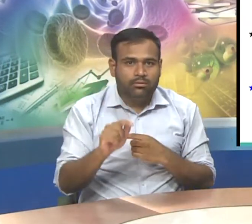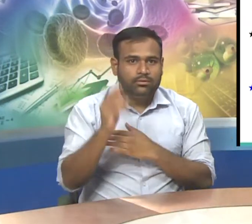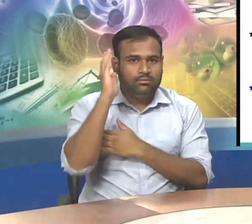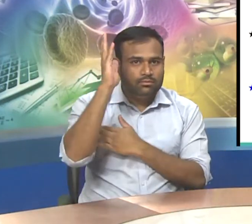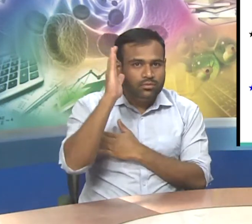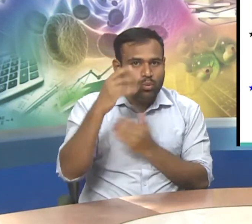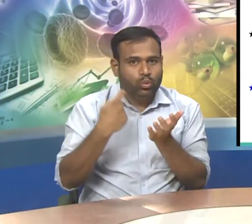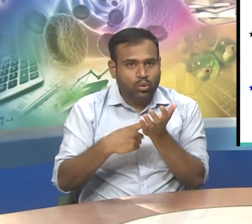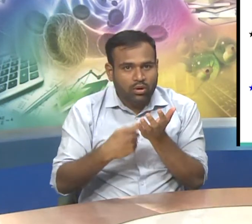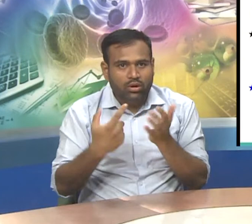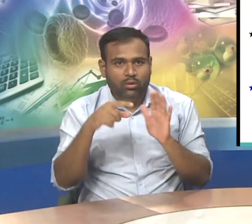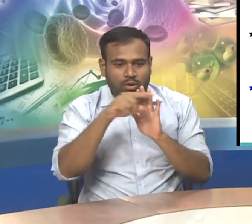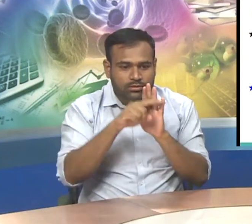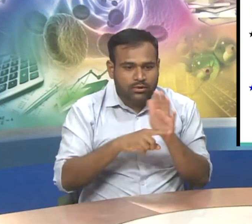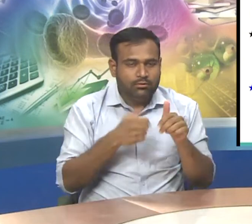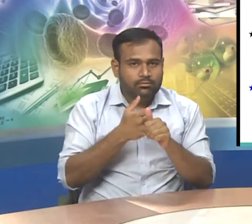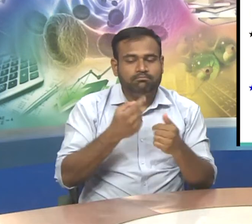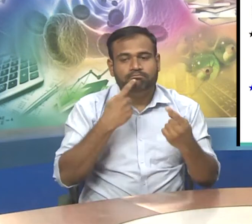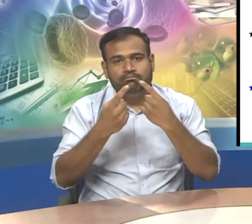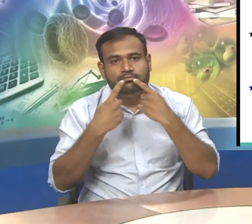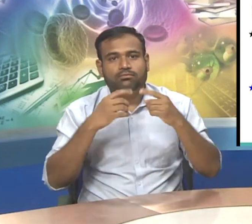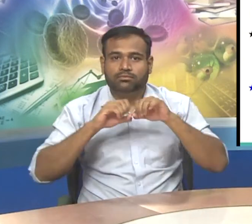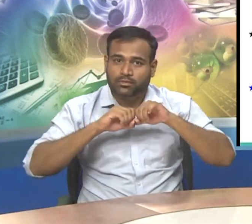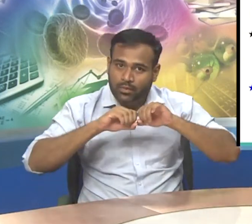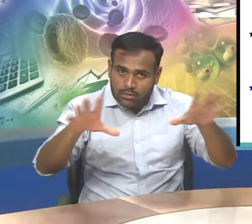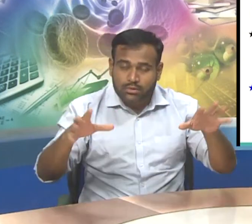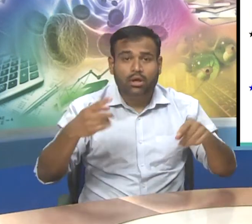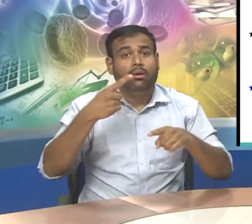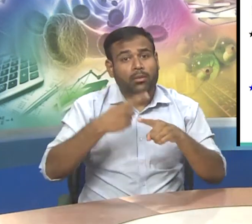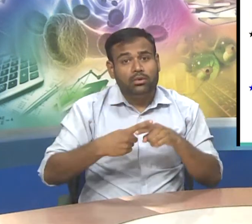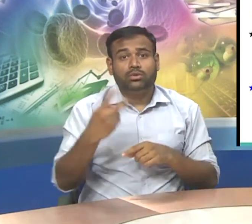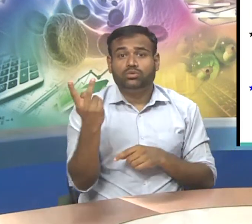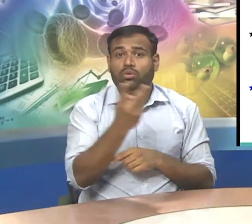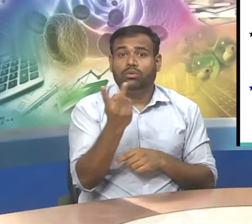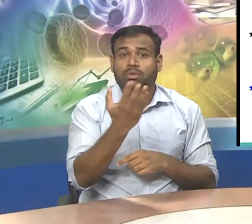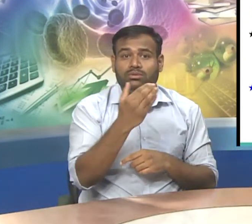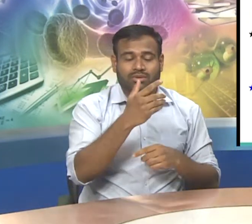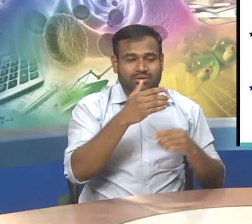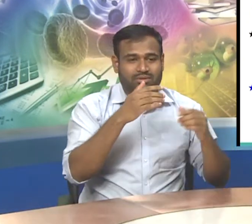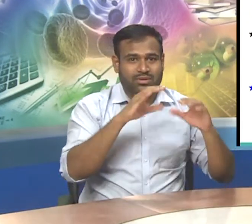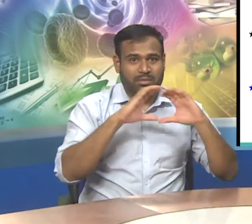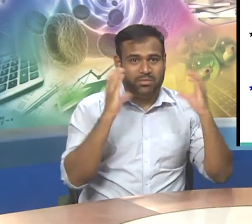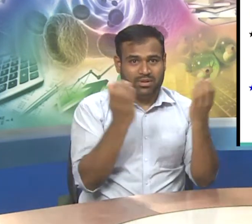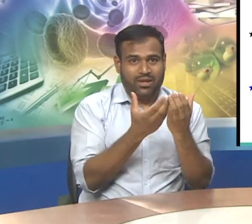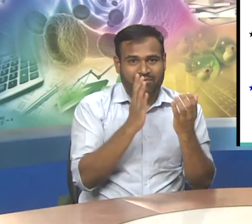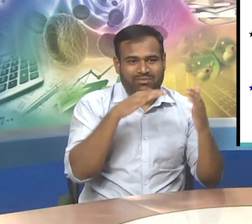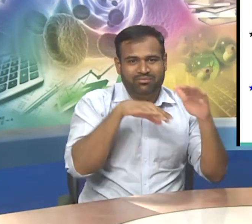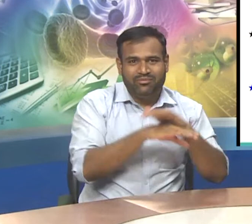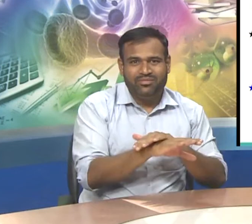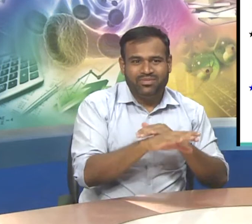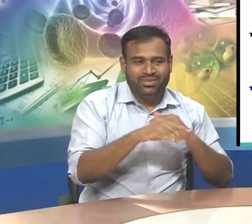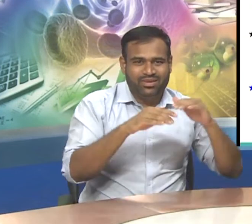houses of the legislature and also send message to either or both the houses.